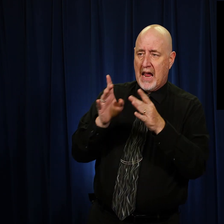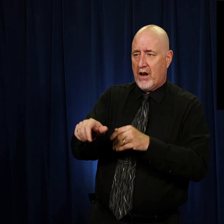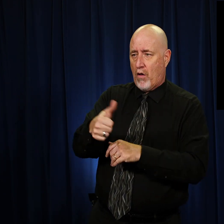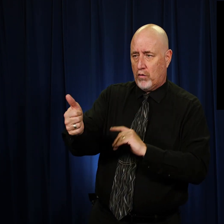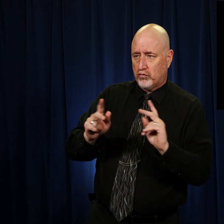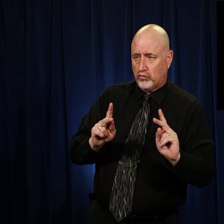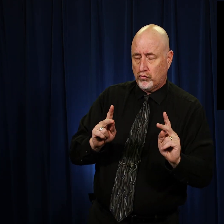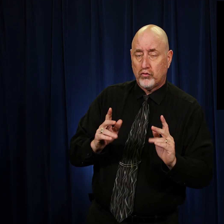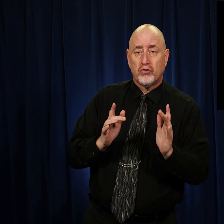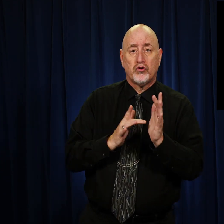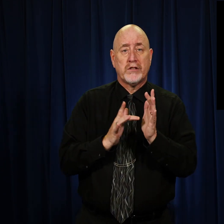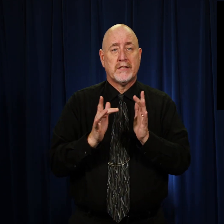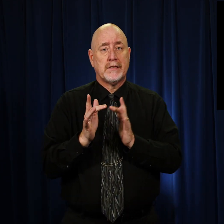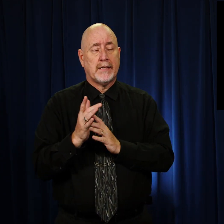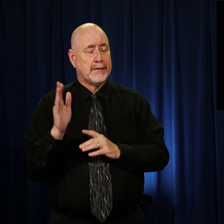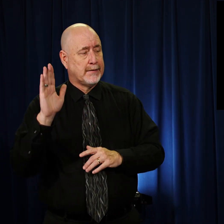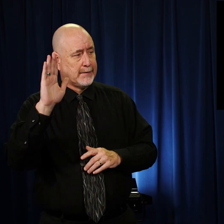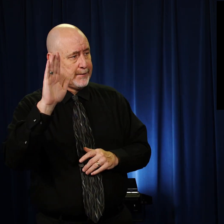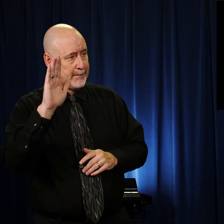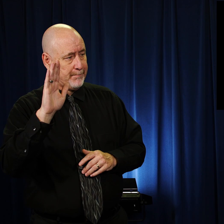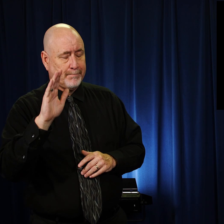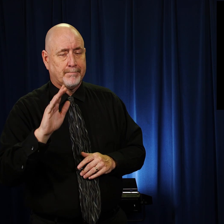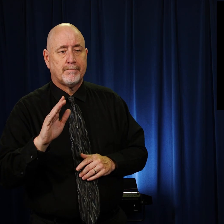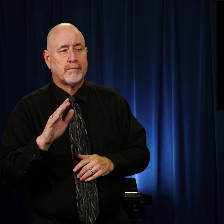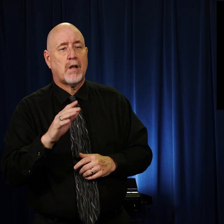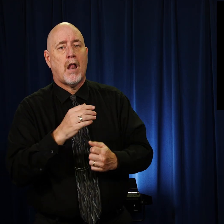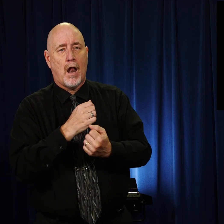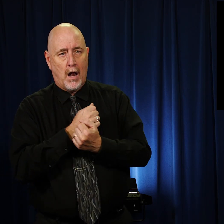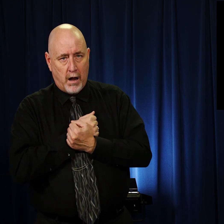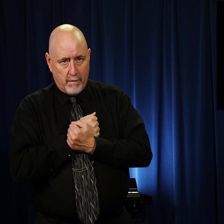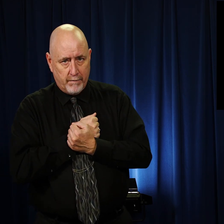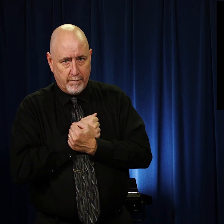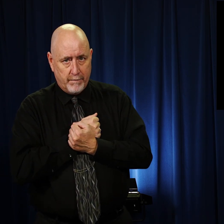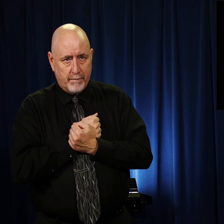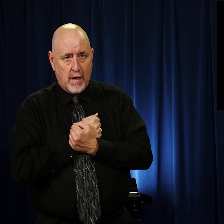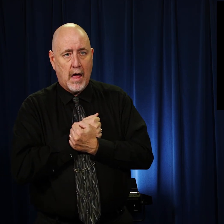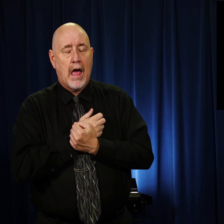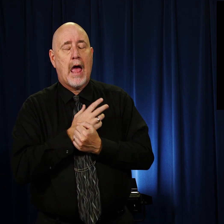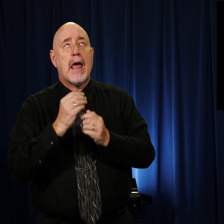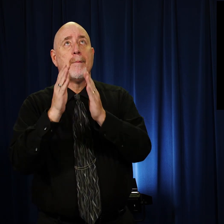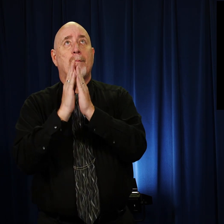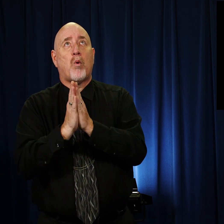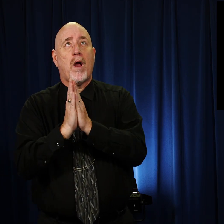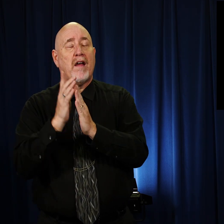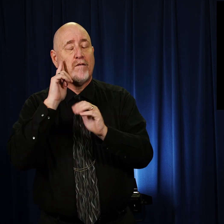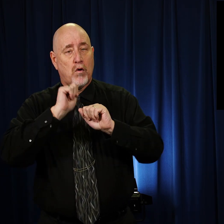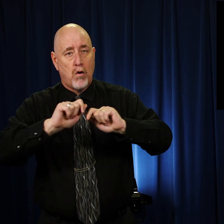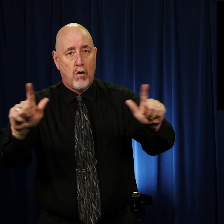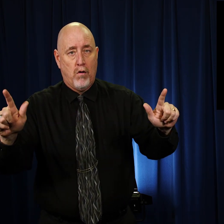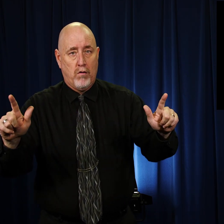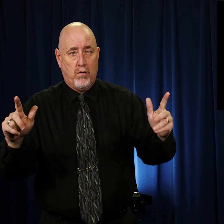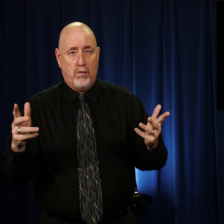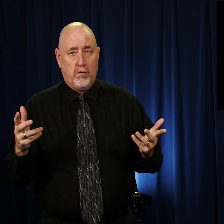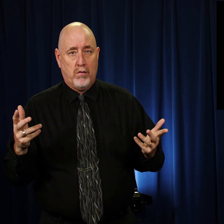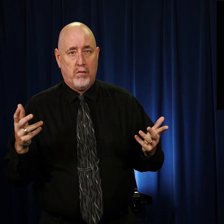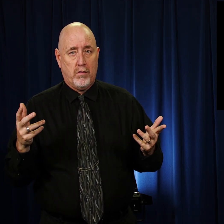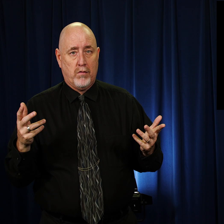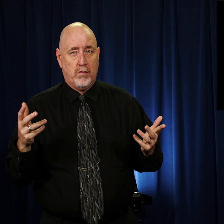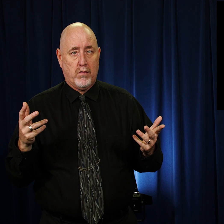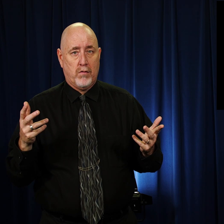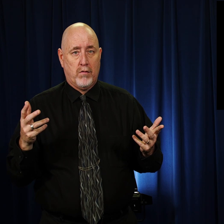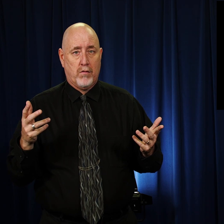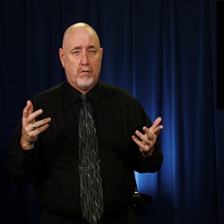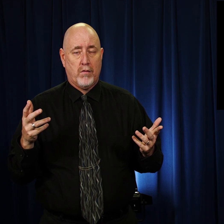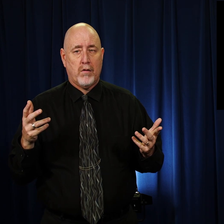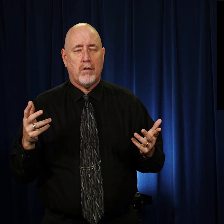others. Jesus comes in and he says you should love and pray for all.